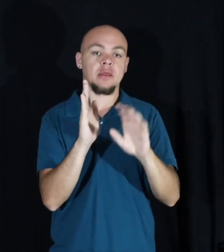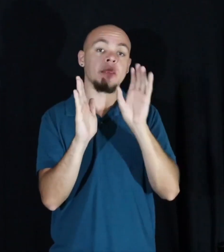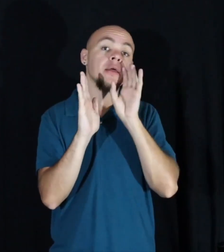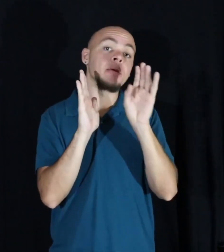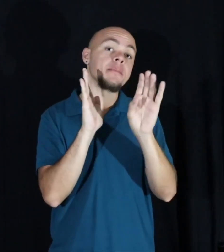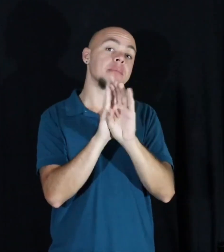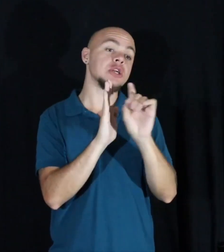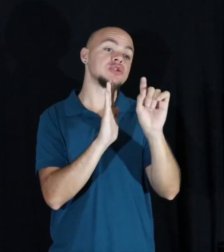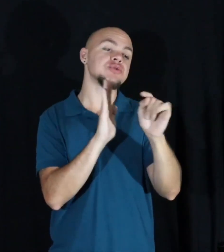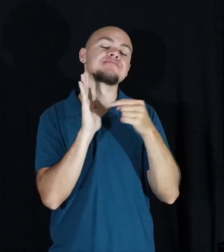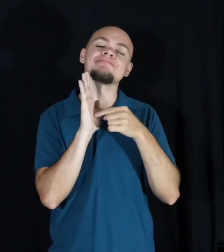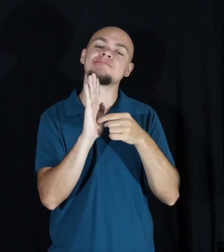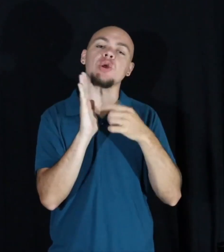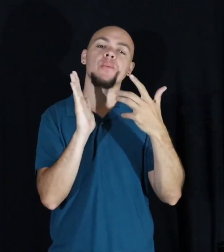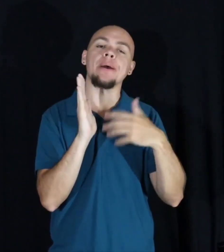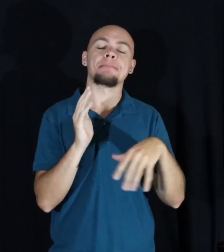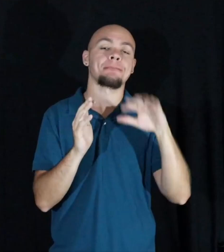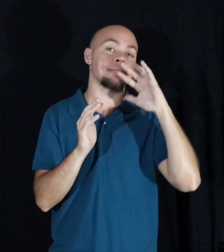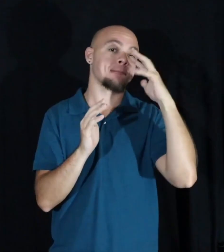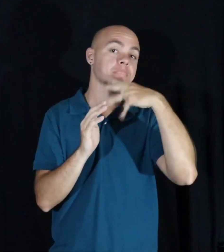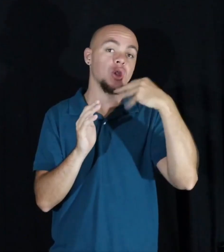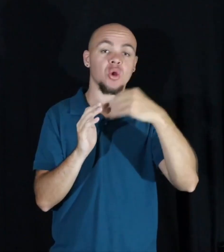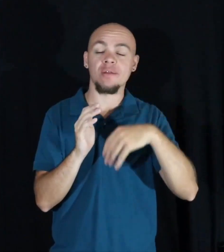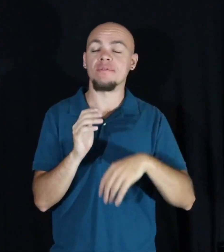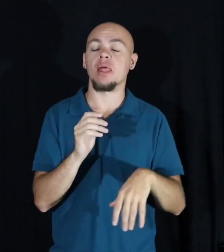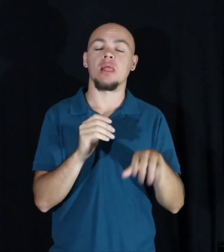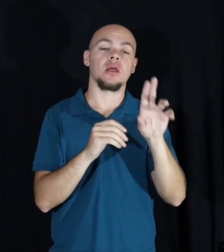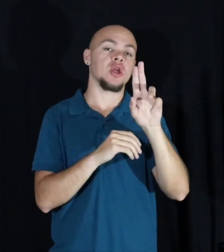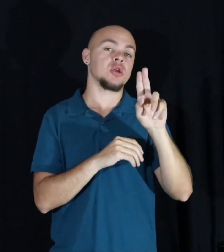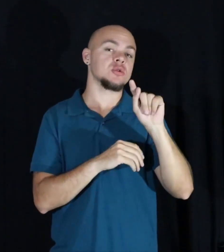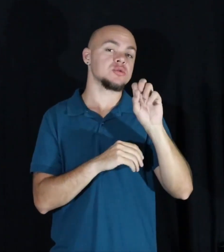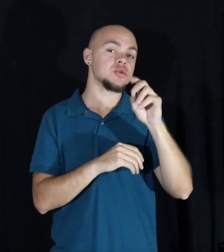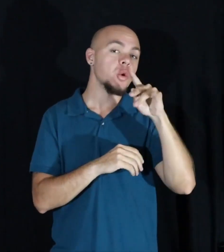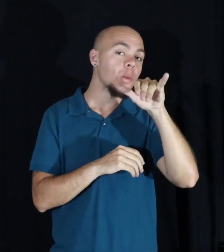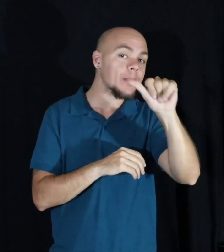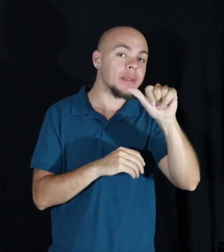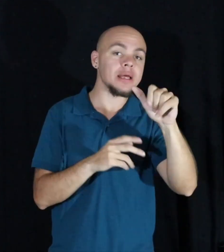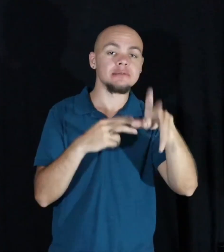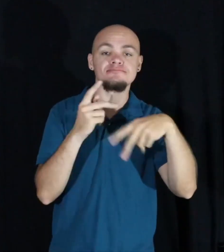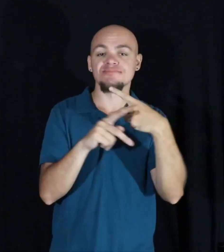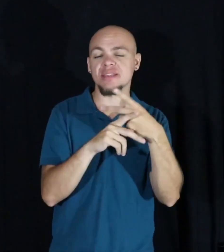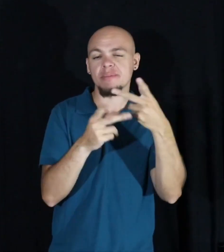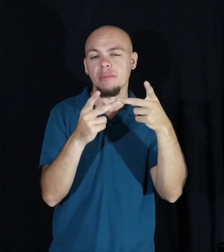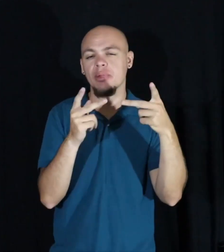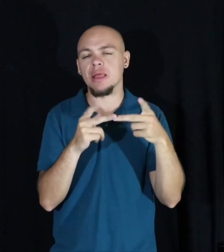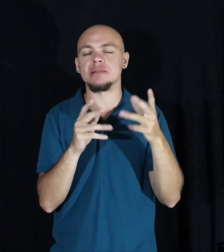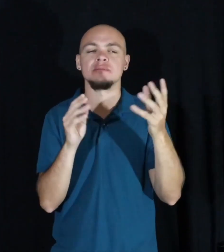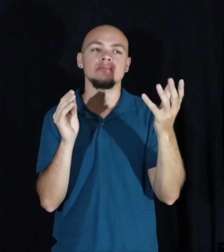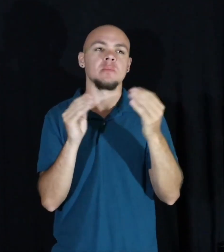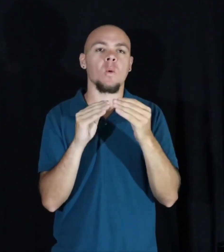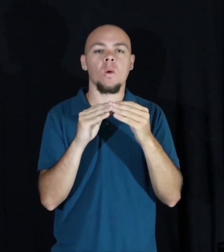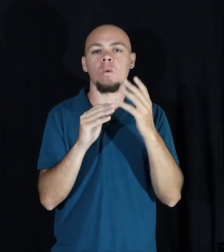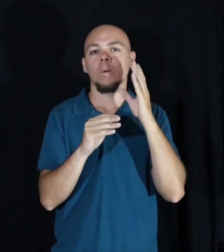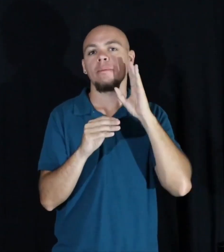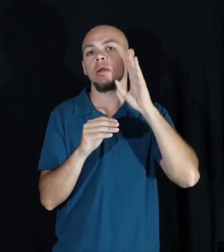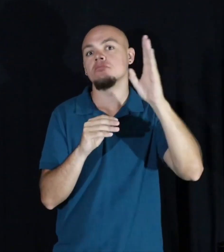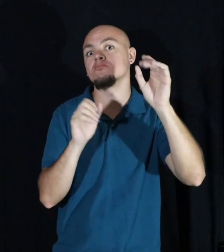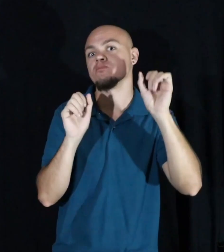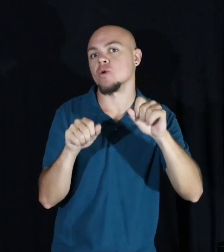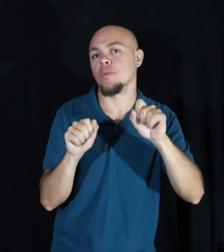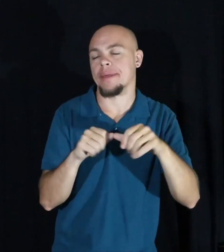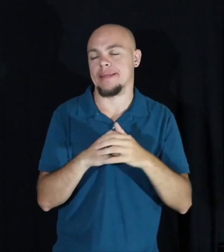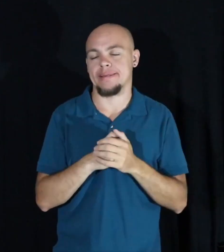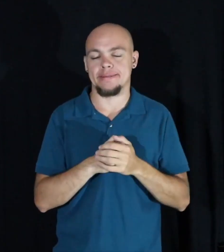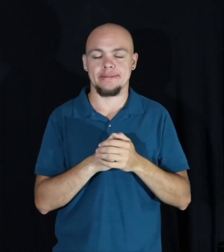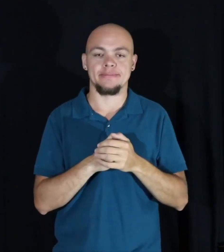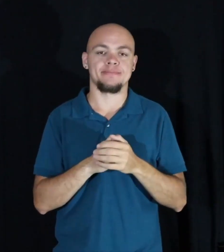kind of show like this beautiful kind of utopia kind of place that is like where we could be and where we want to be.